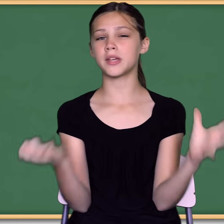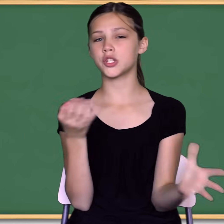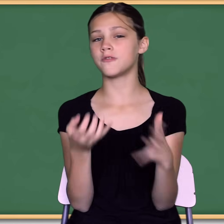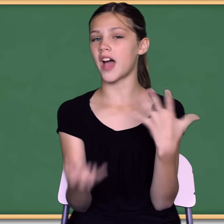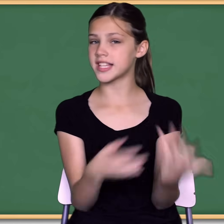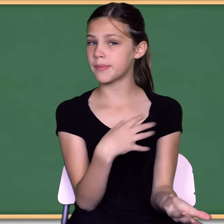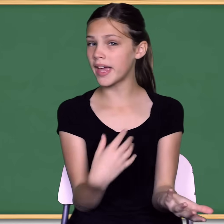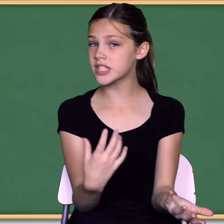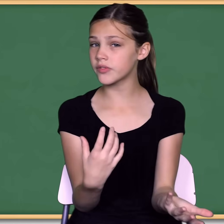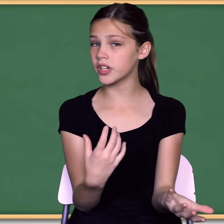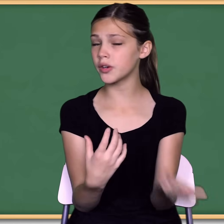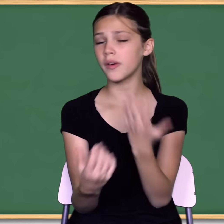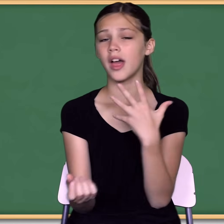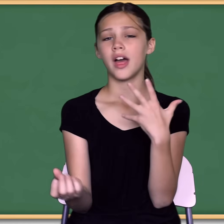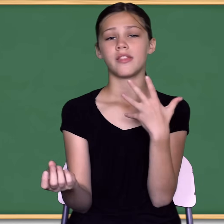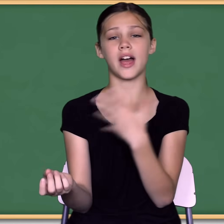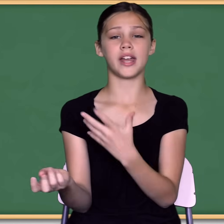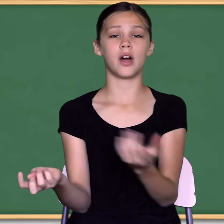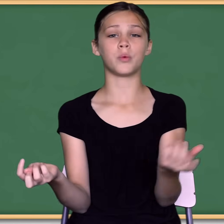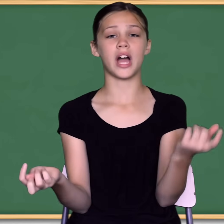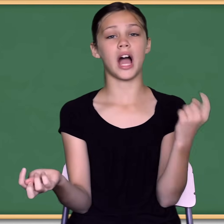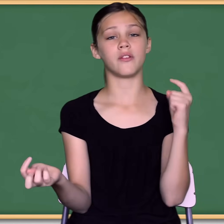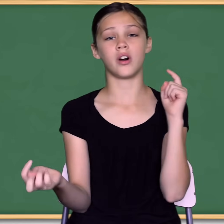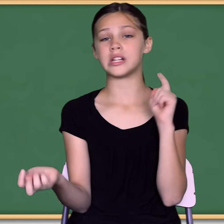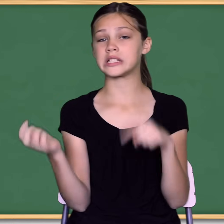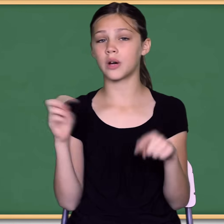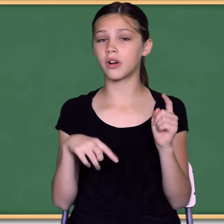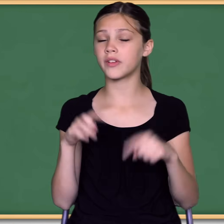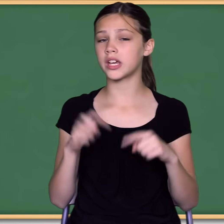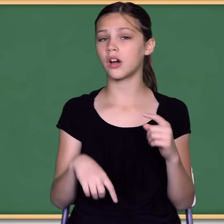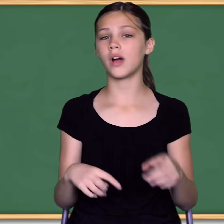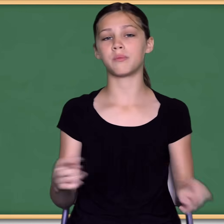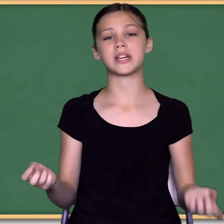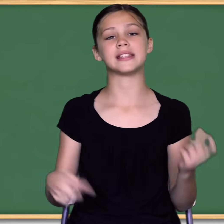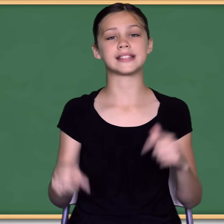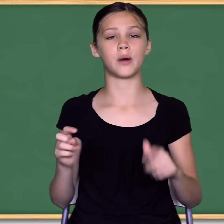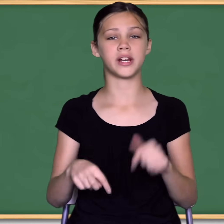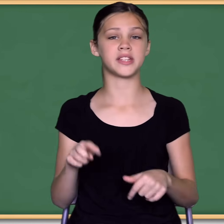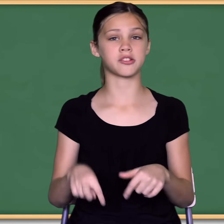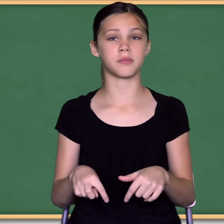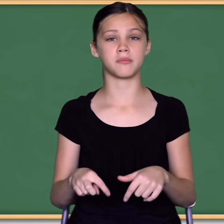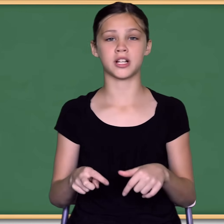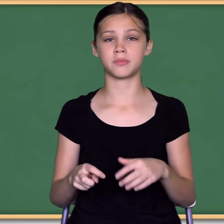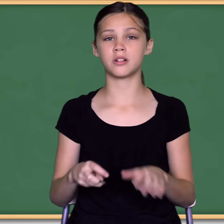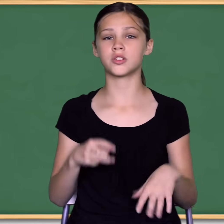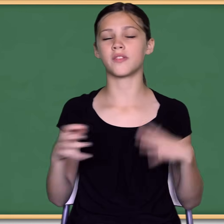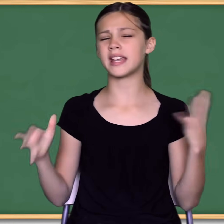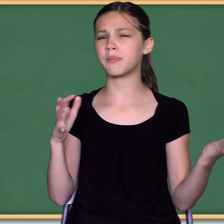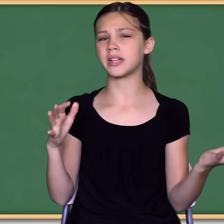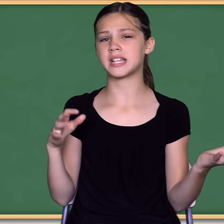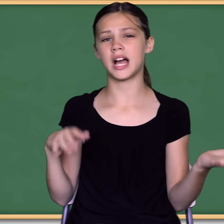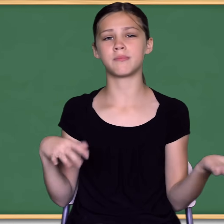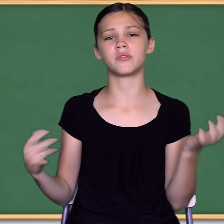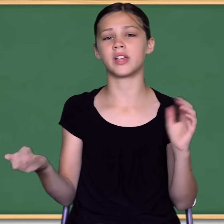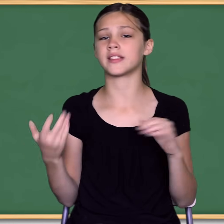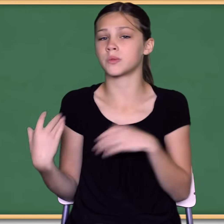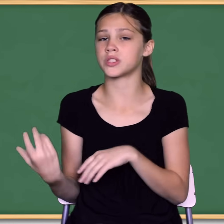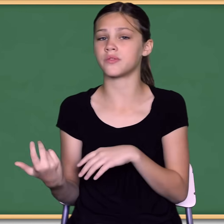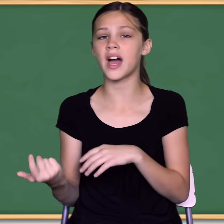bit too fast-paced for you, then we have a slower video, and we can link that one in the description box below. So if at any point in time you feel like this one's too